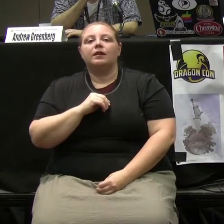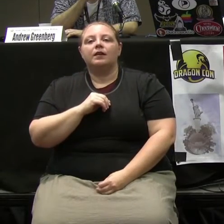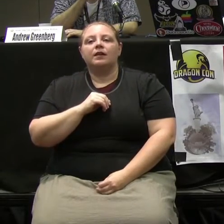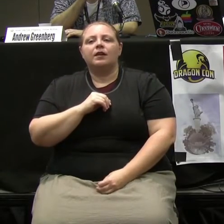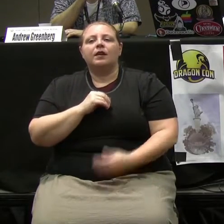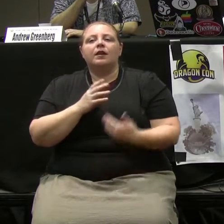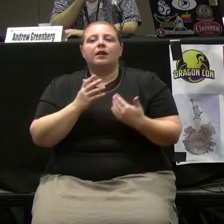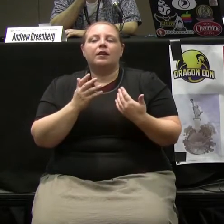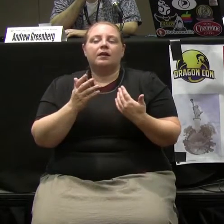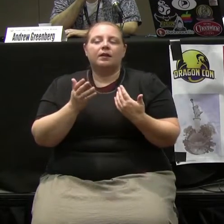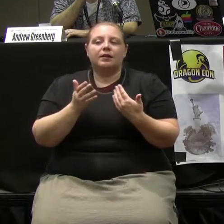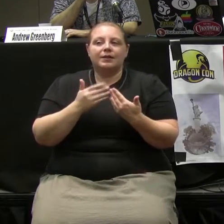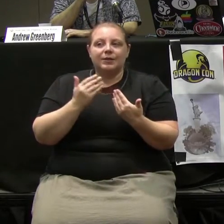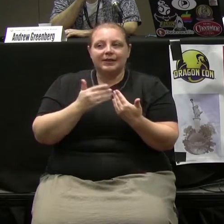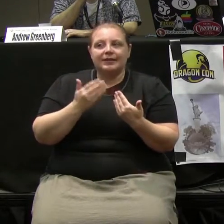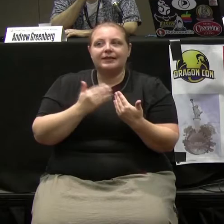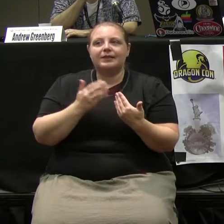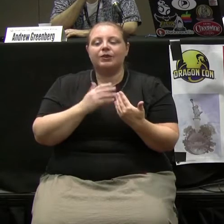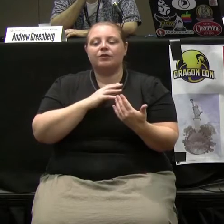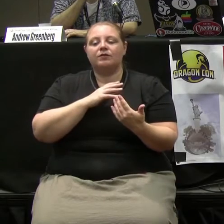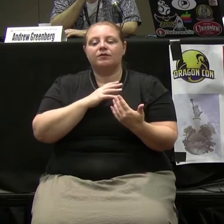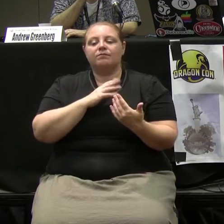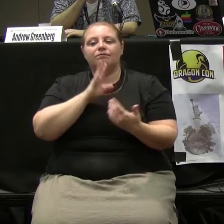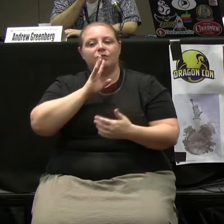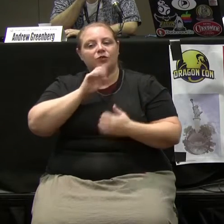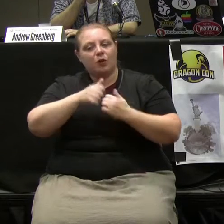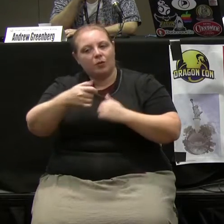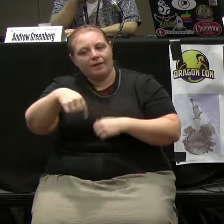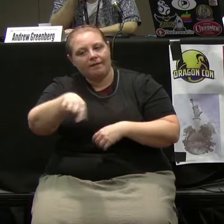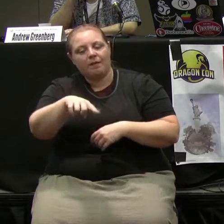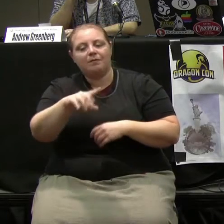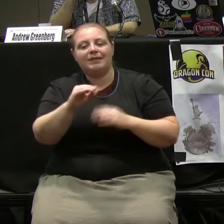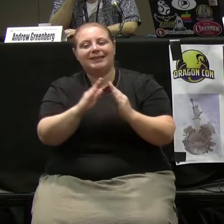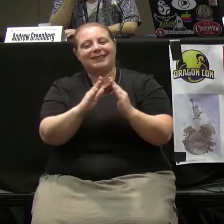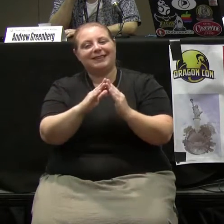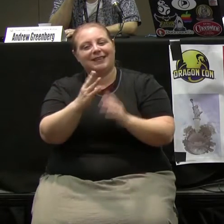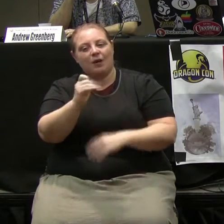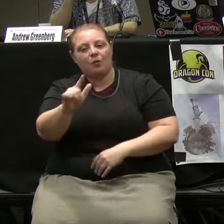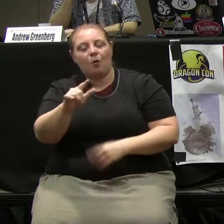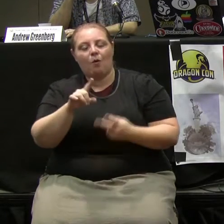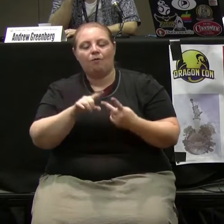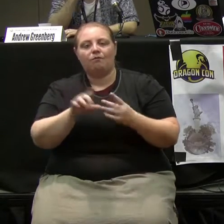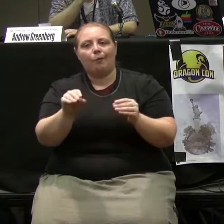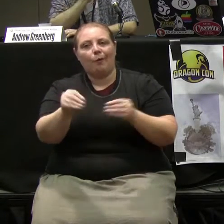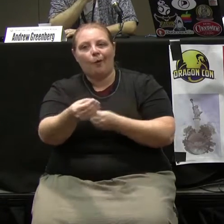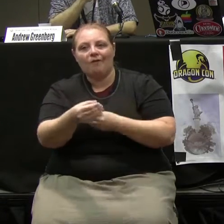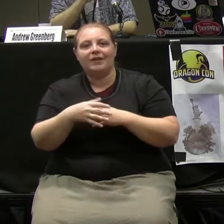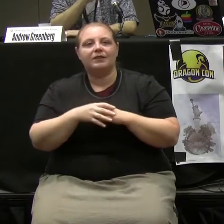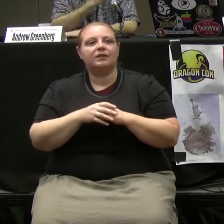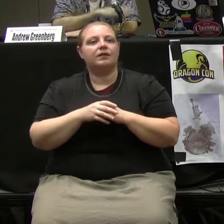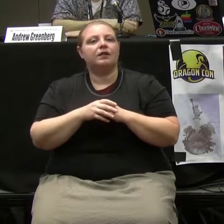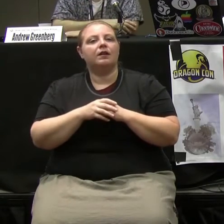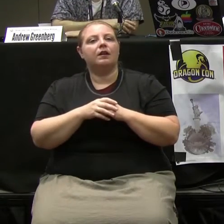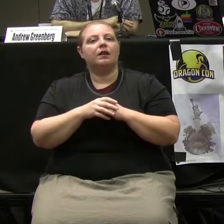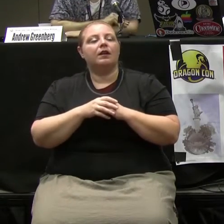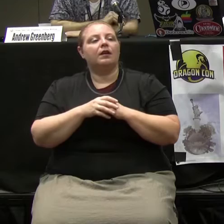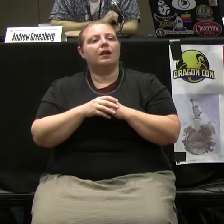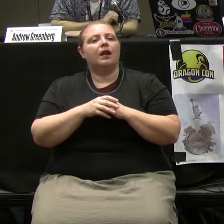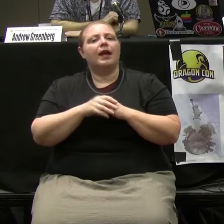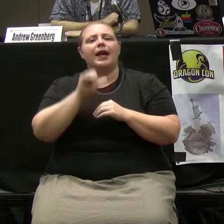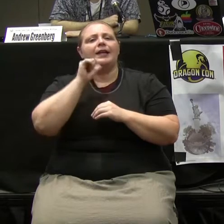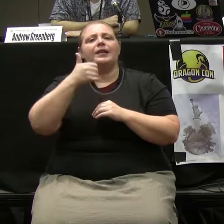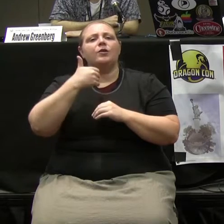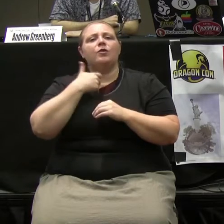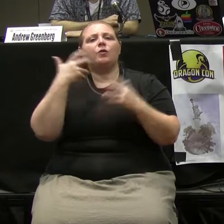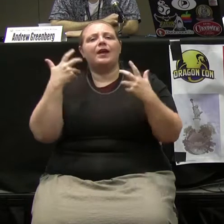to be easier to engage them, you know, in town halls, just going to their office. Also, they don't have the